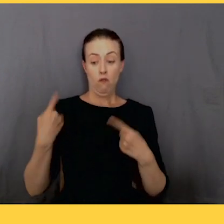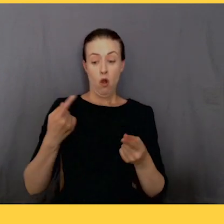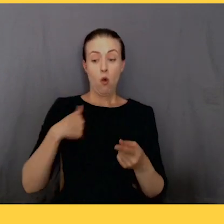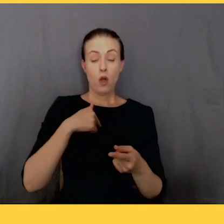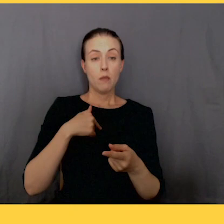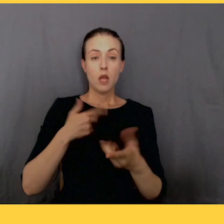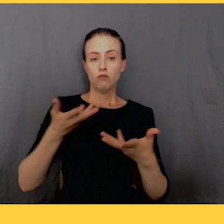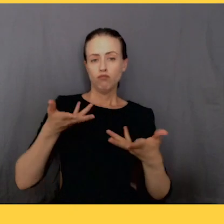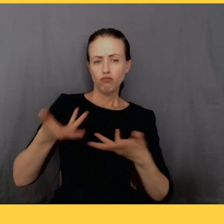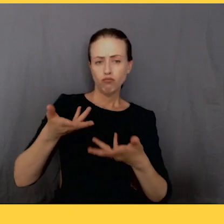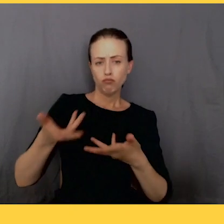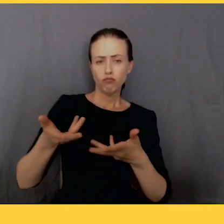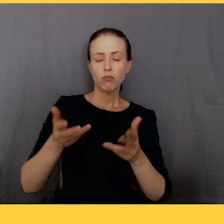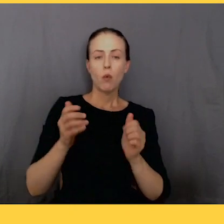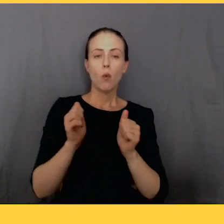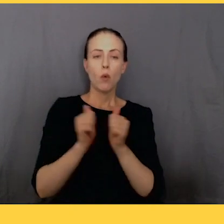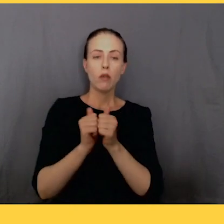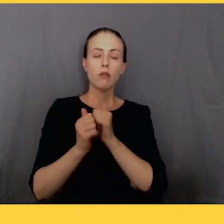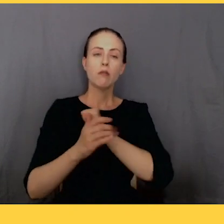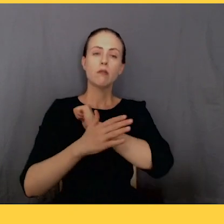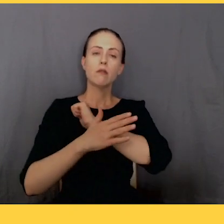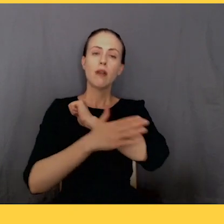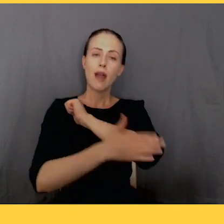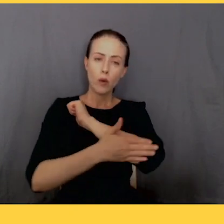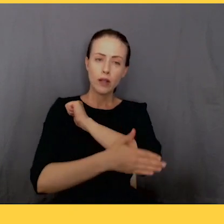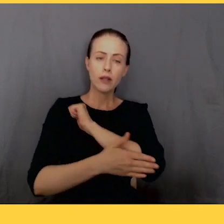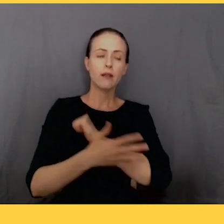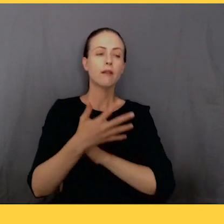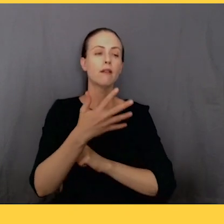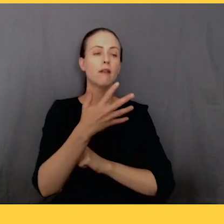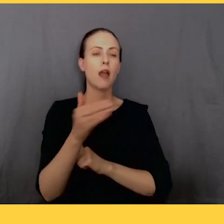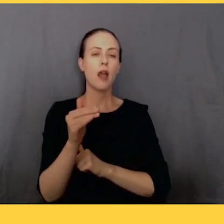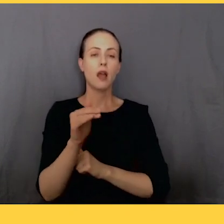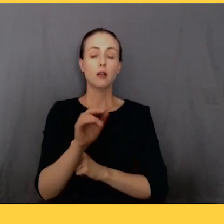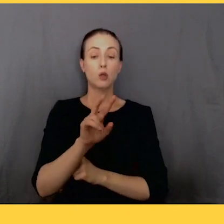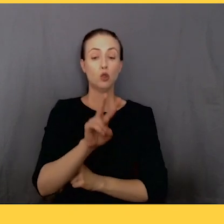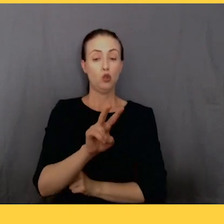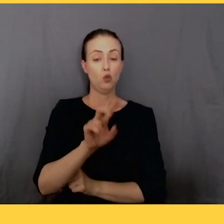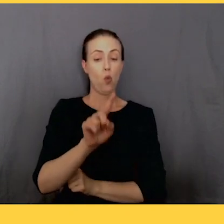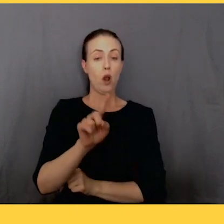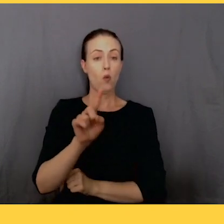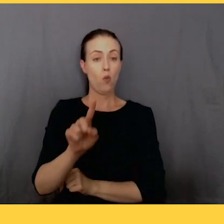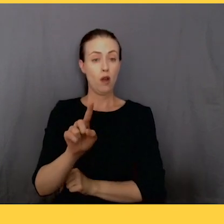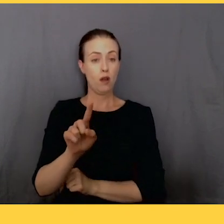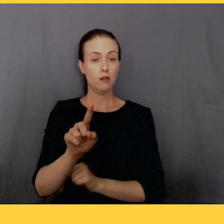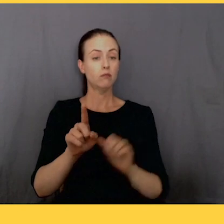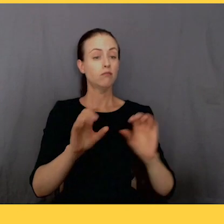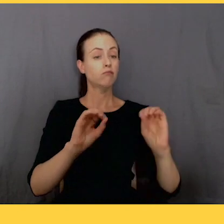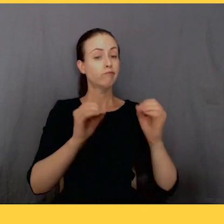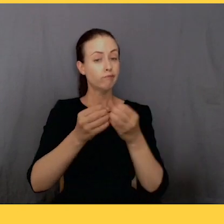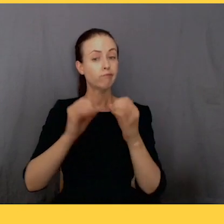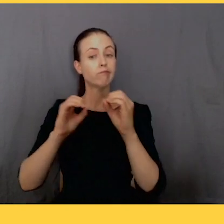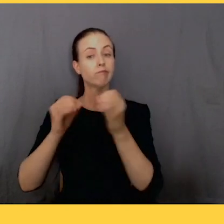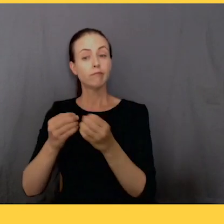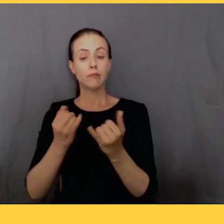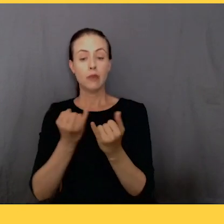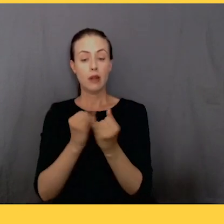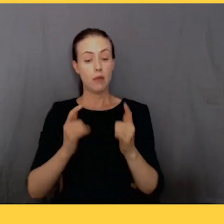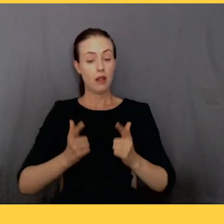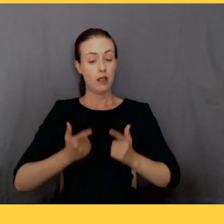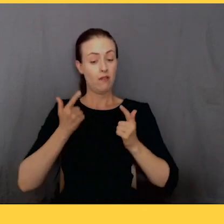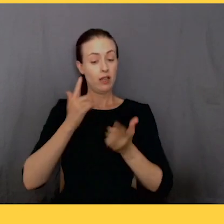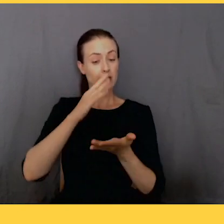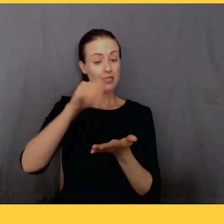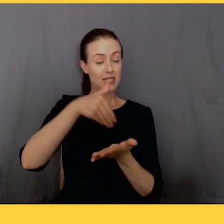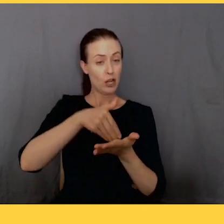level as well as others, meeting with some of the 211 organizations, independent living centers, so that we can ensure